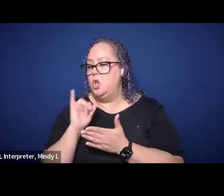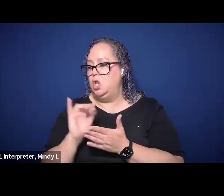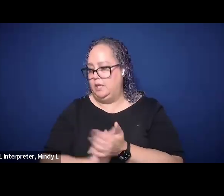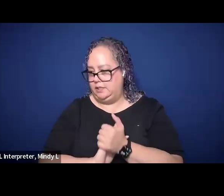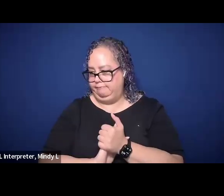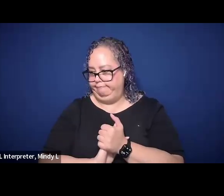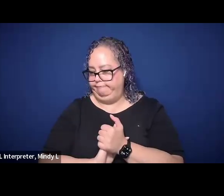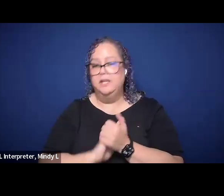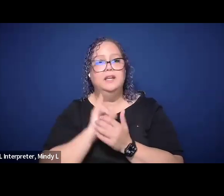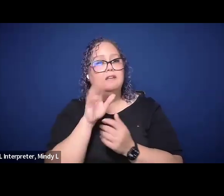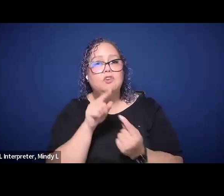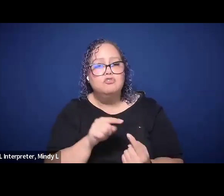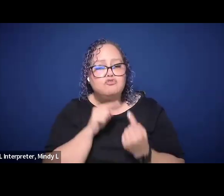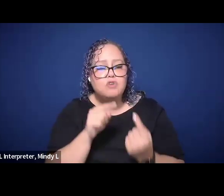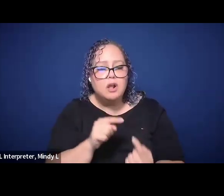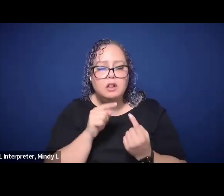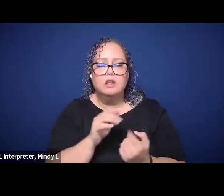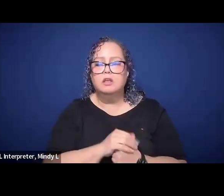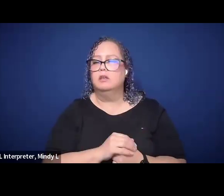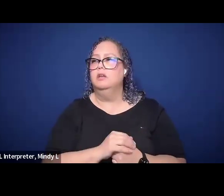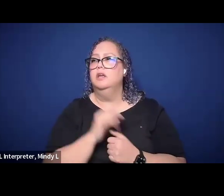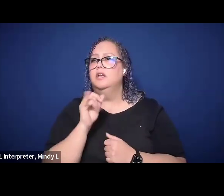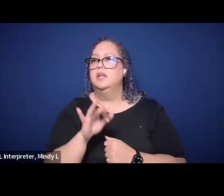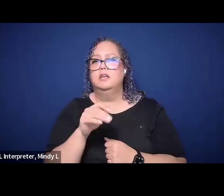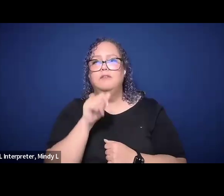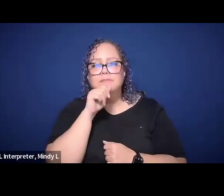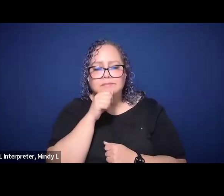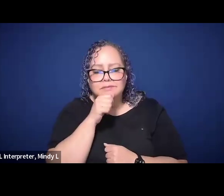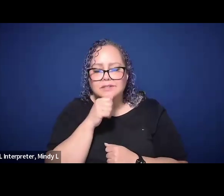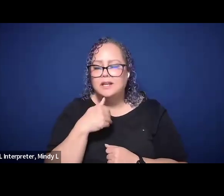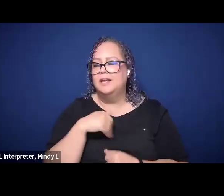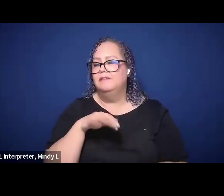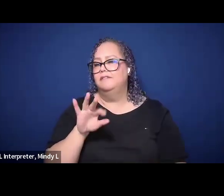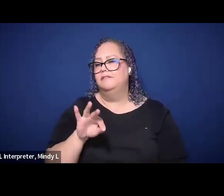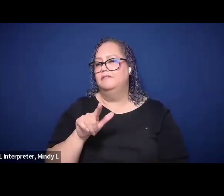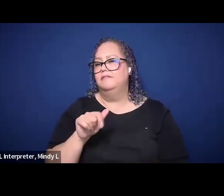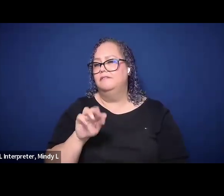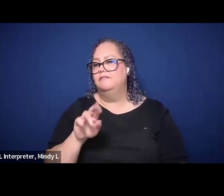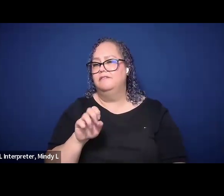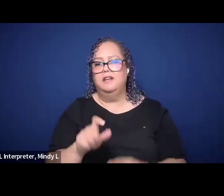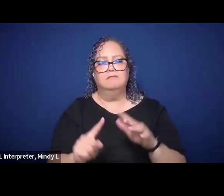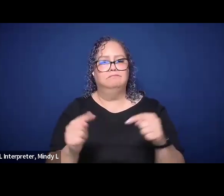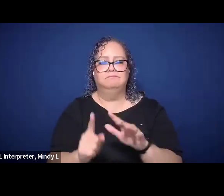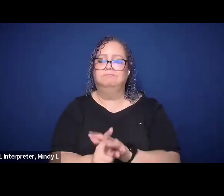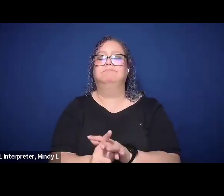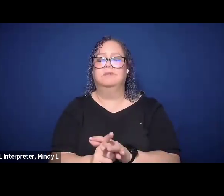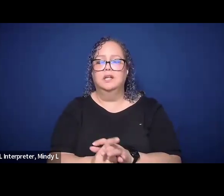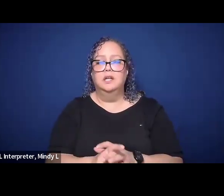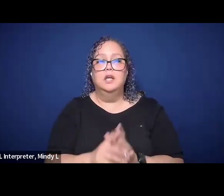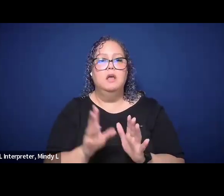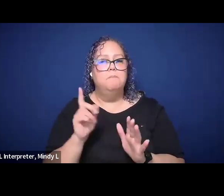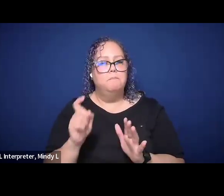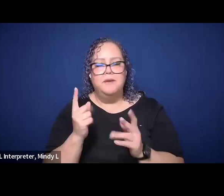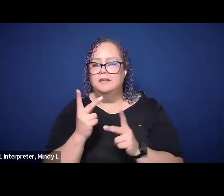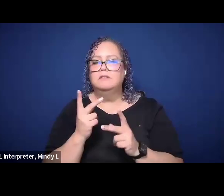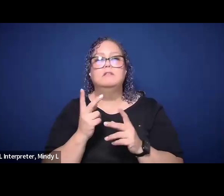you are navigating a flare, you'll need to have that bare minimum already decided so that you